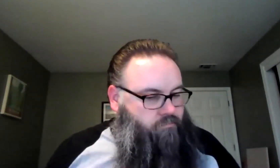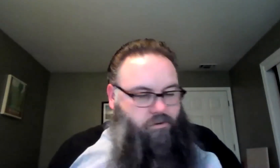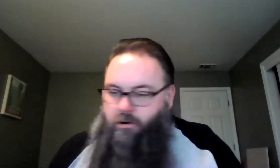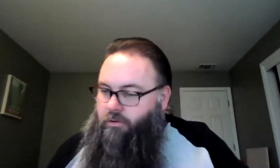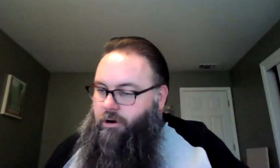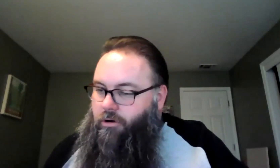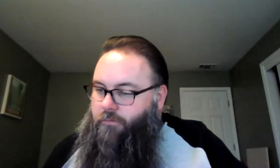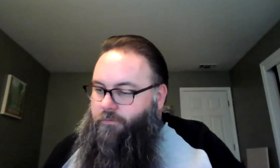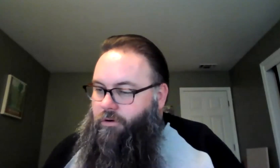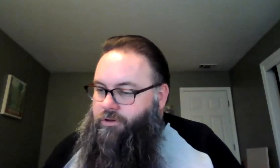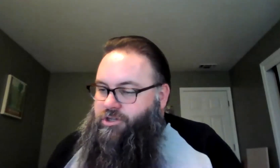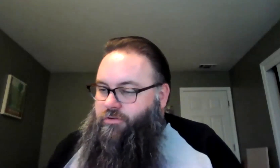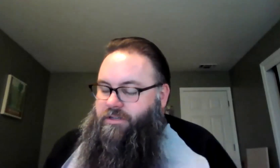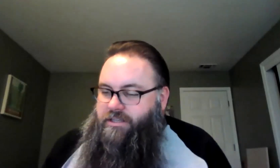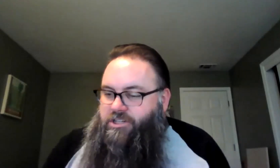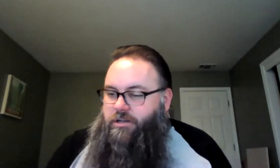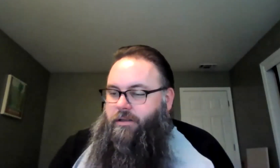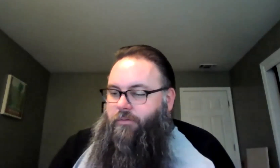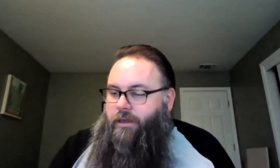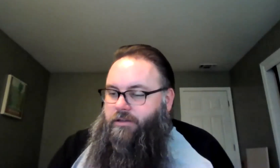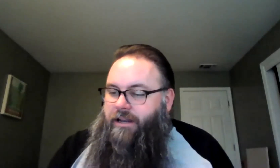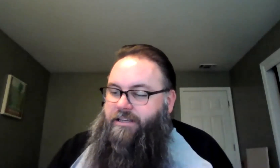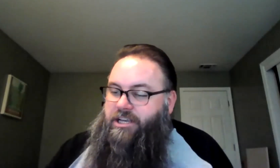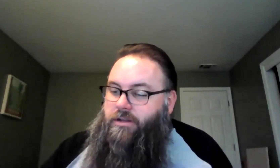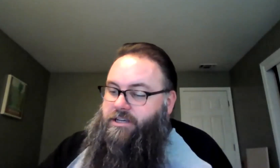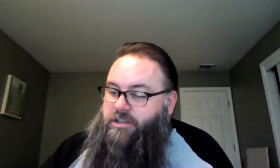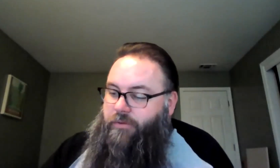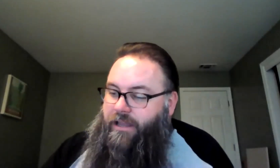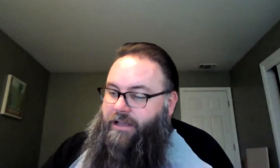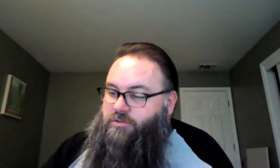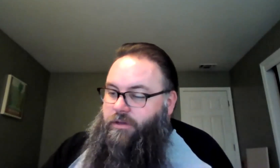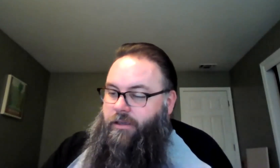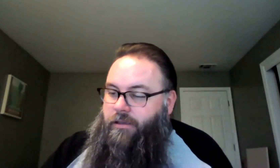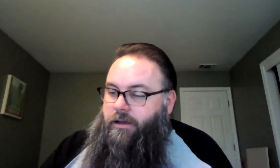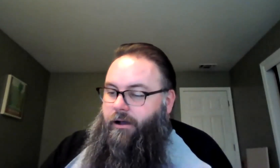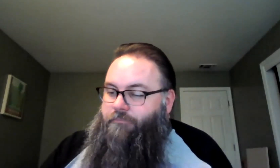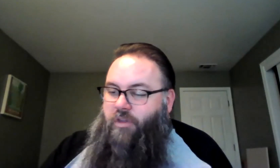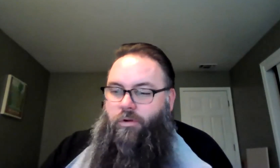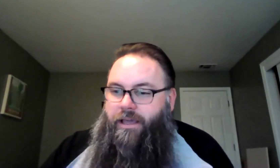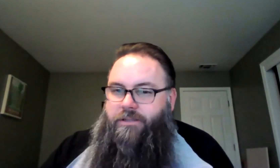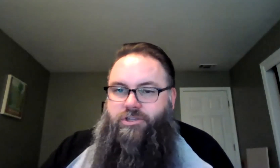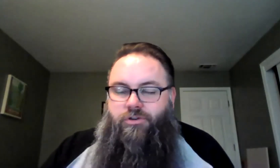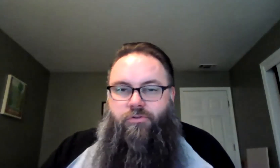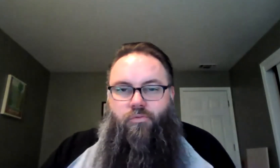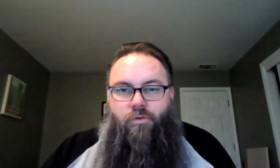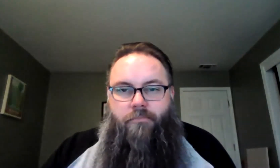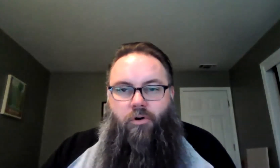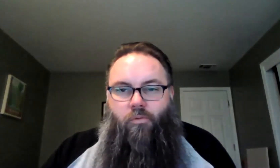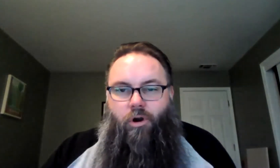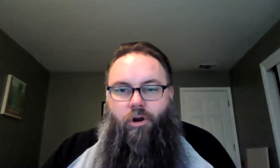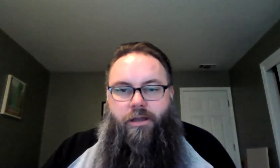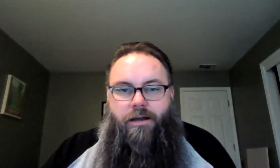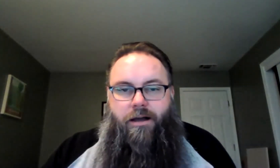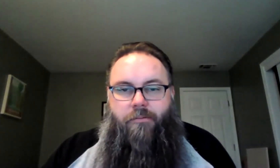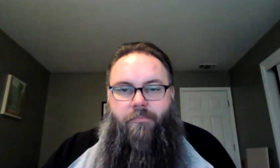to go over to the discussion that we kind of continue the discussion that we had last week, related to